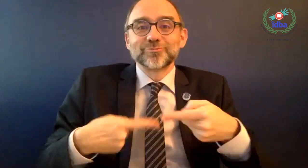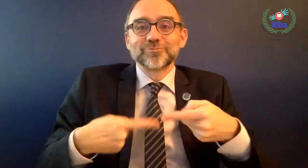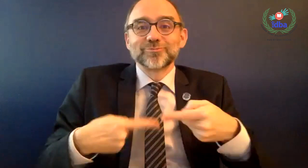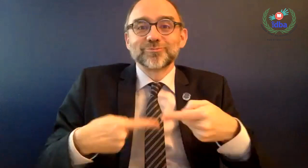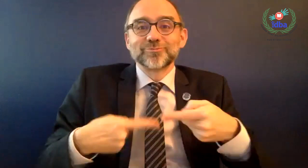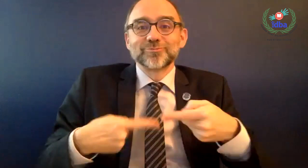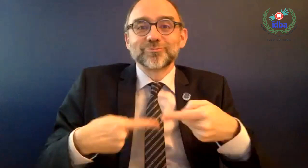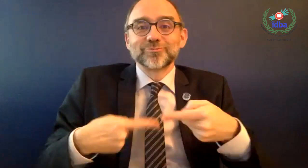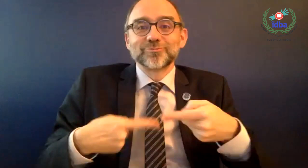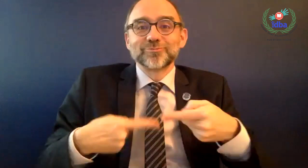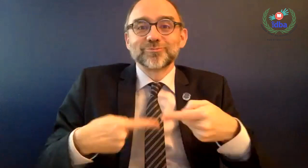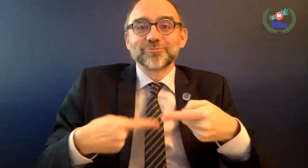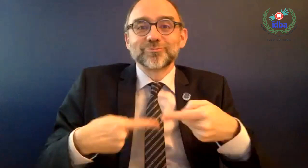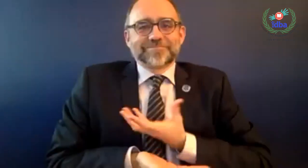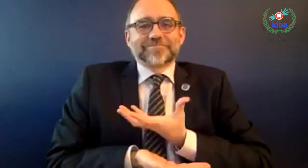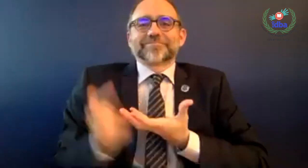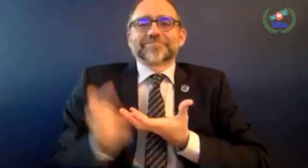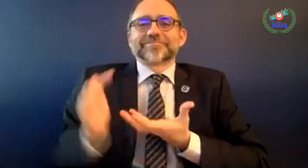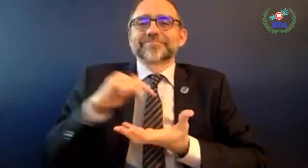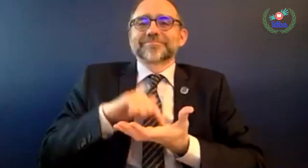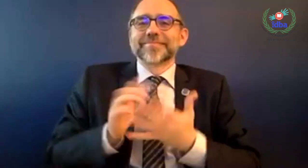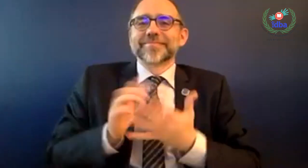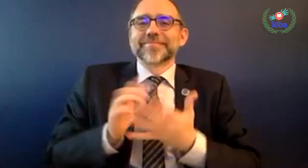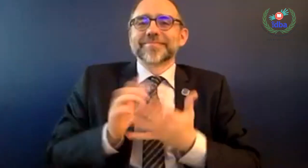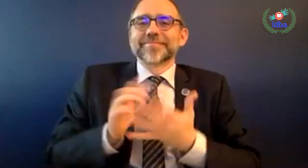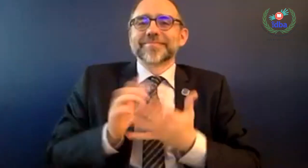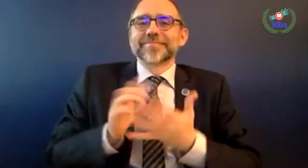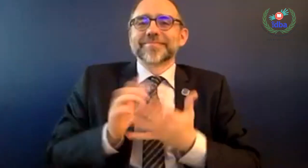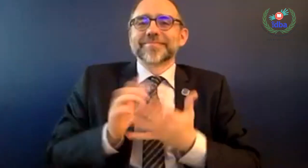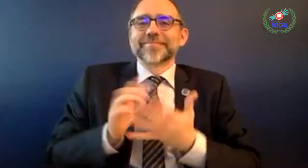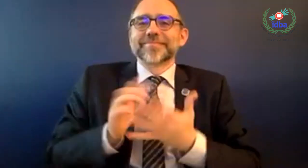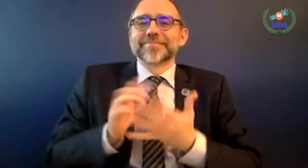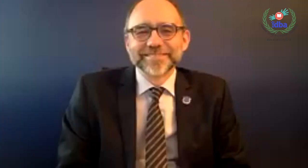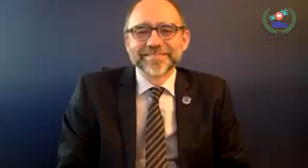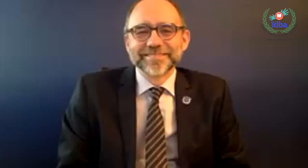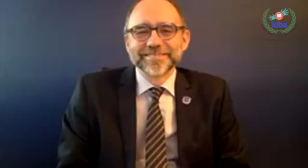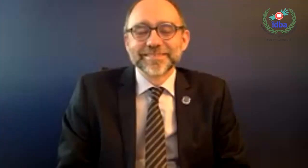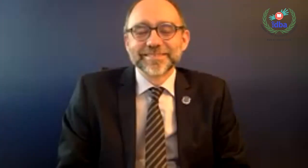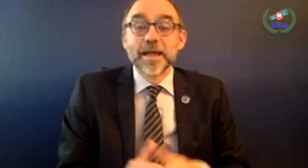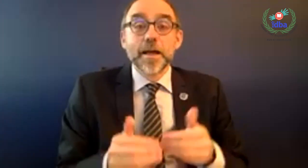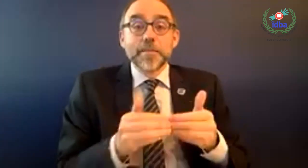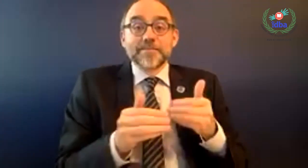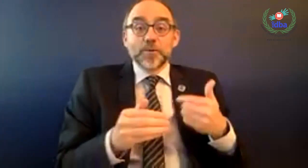the better communication, better understanding is all through sign language.